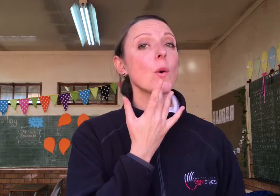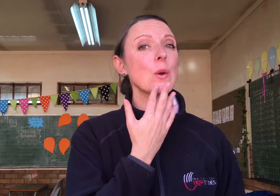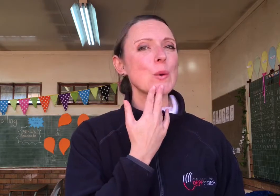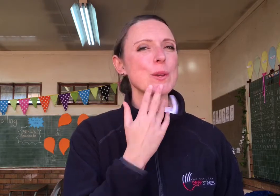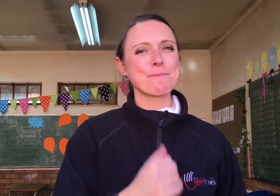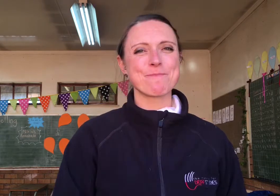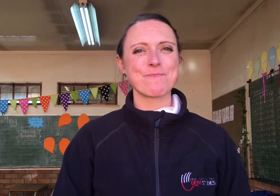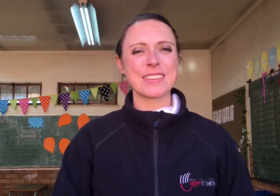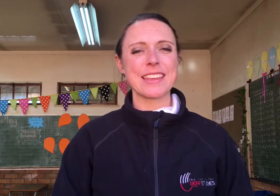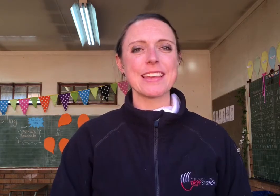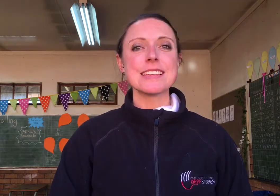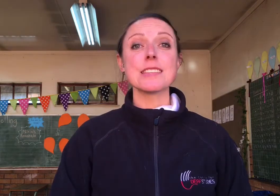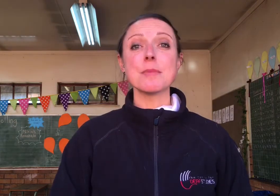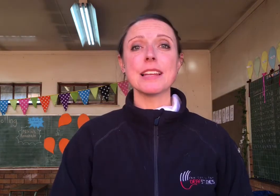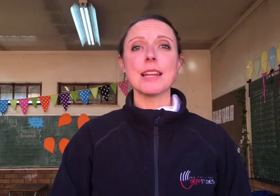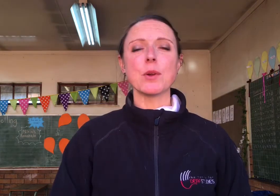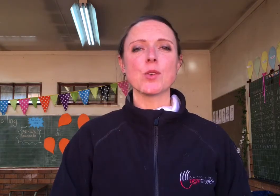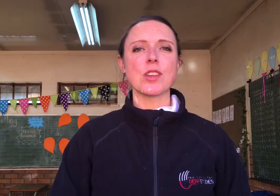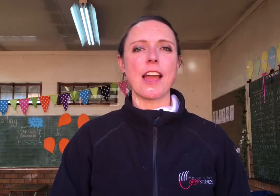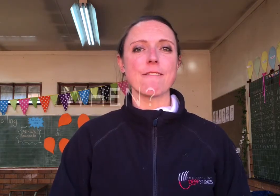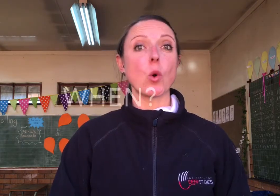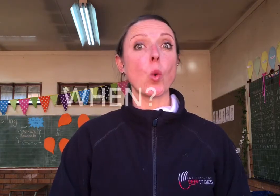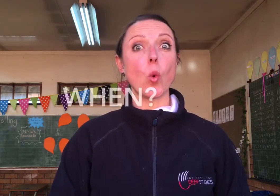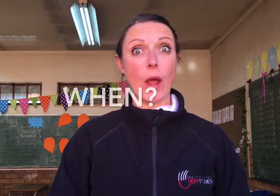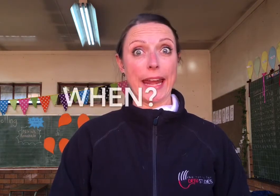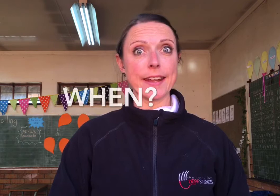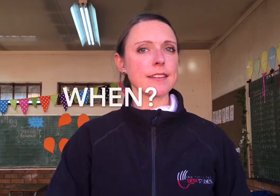who. Similarly, we also have when